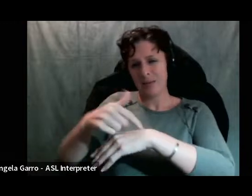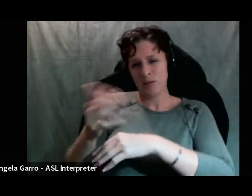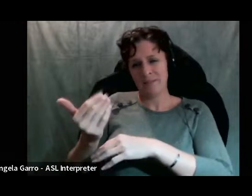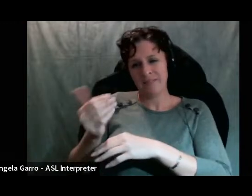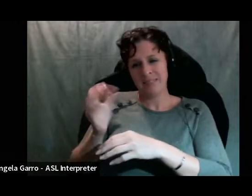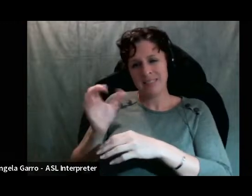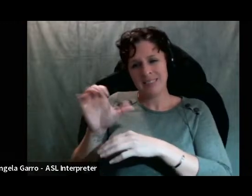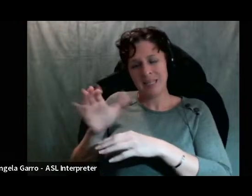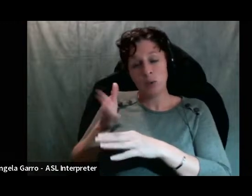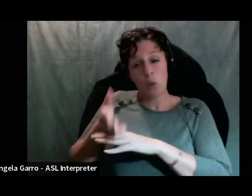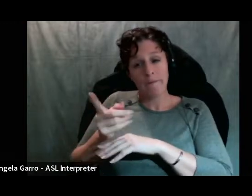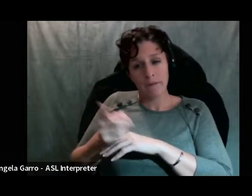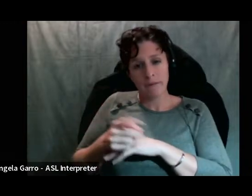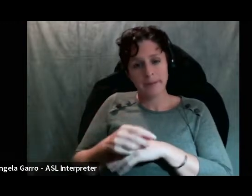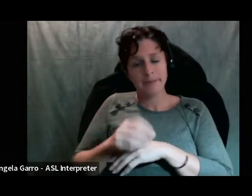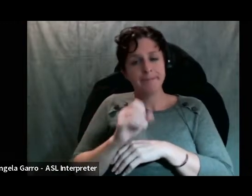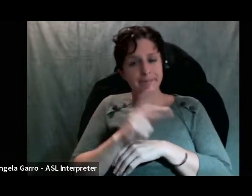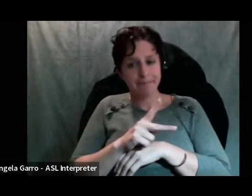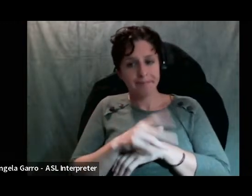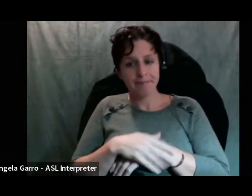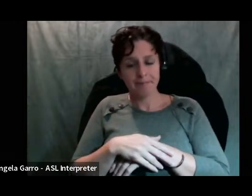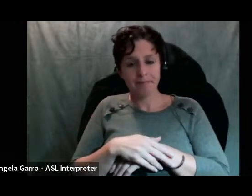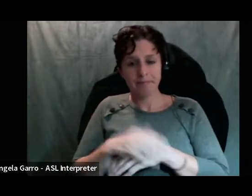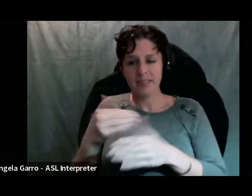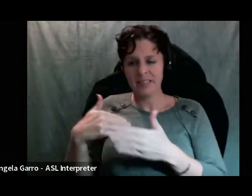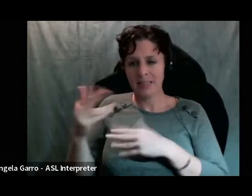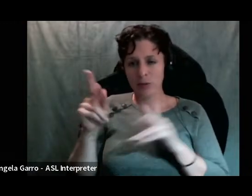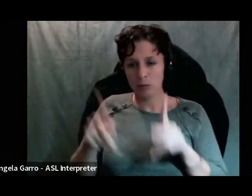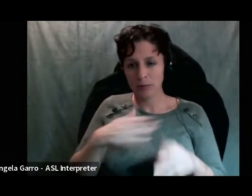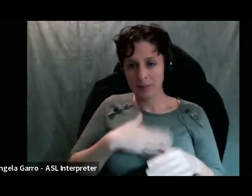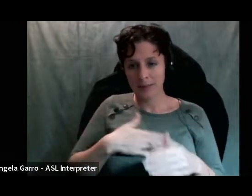seconds over. Okay. We need the next person, please.